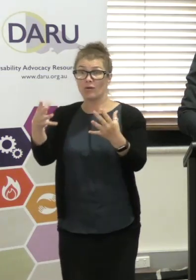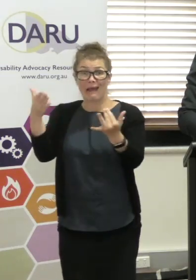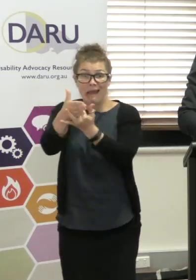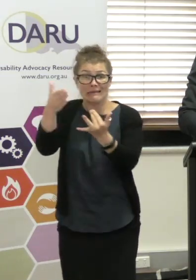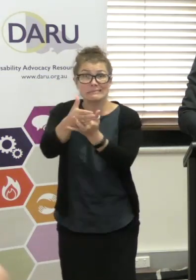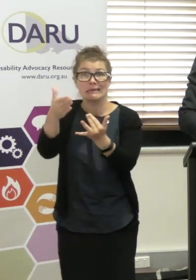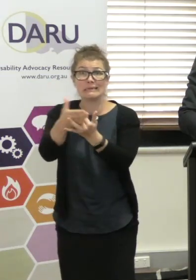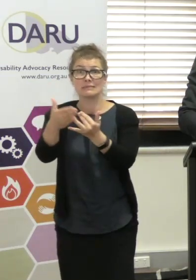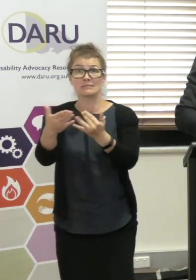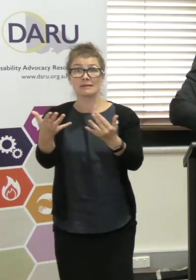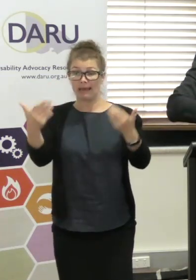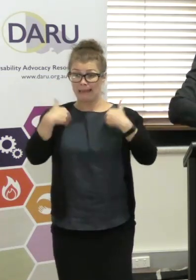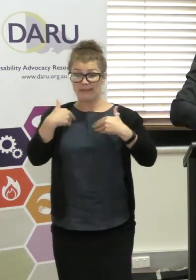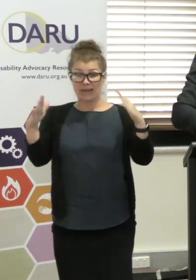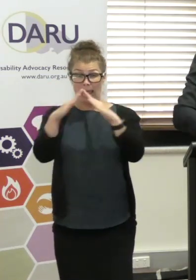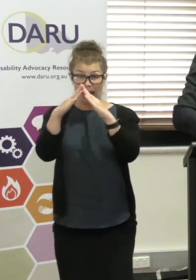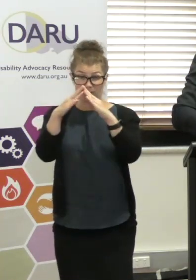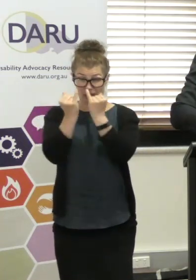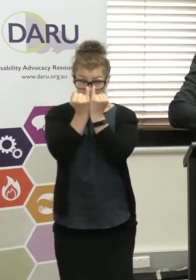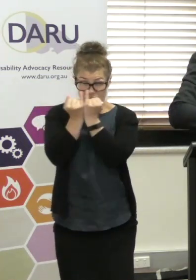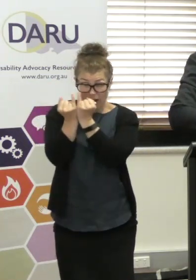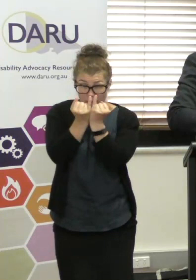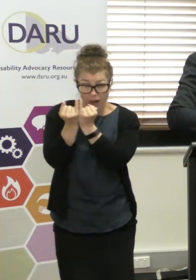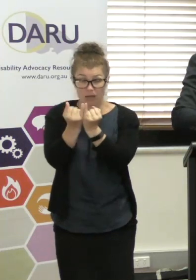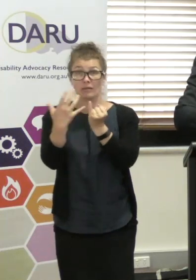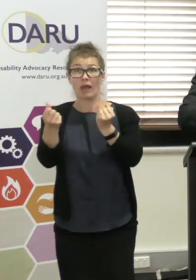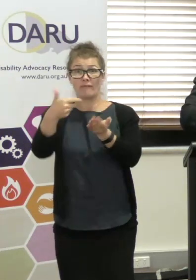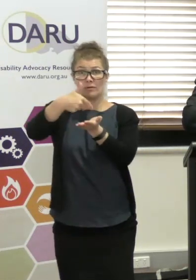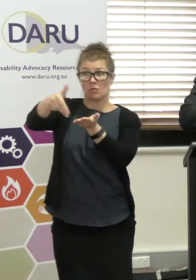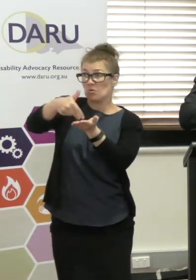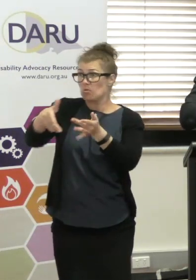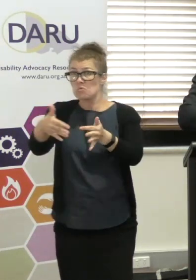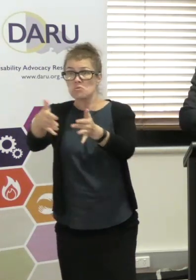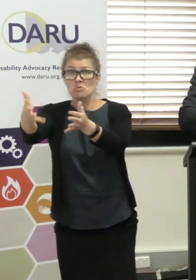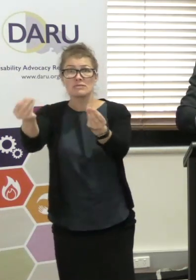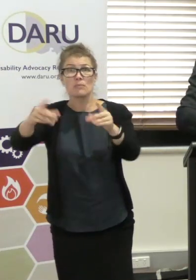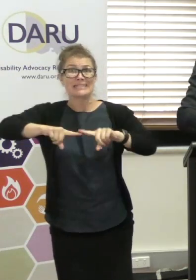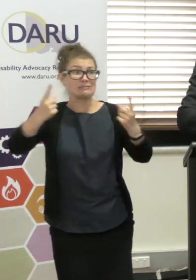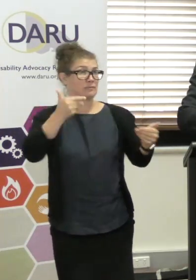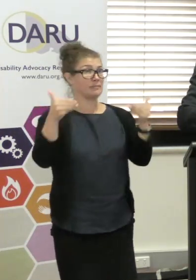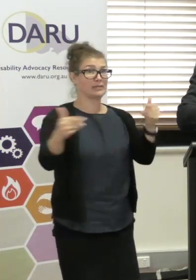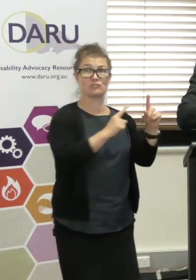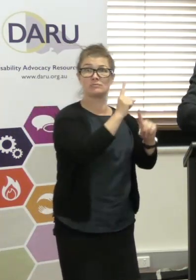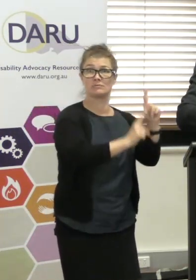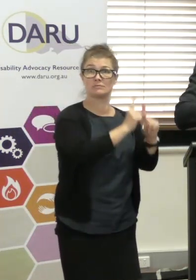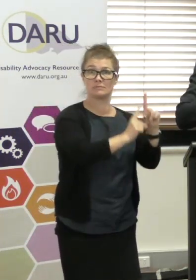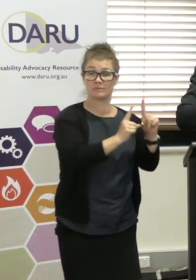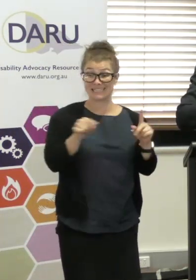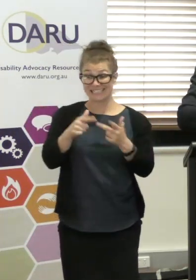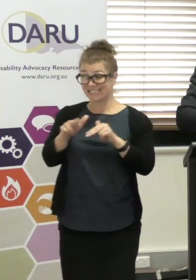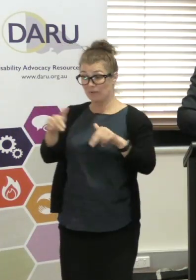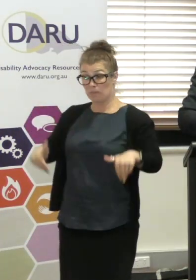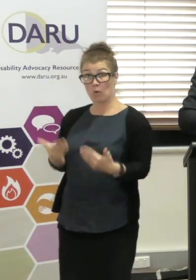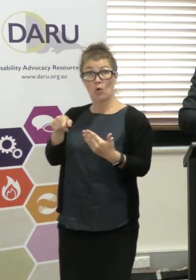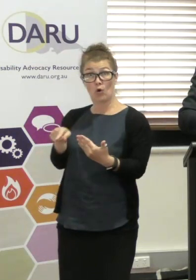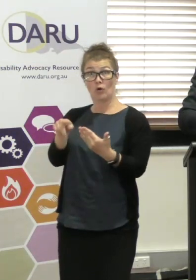They live where there's footpaths. That's what we're talking about. Now, if you're a child born in that, there's a correlation between the likelihood, if you